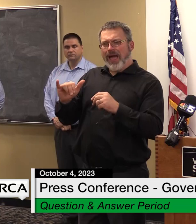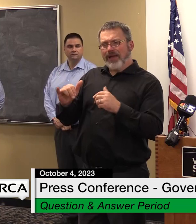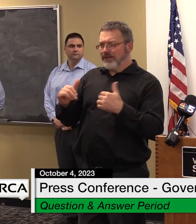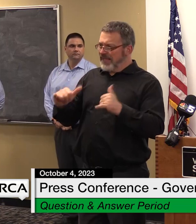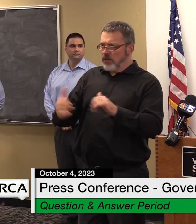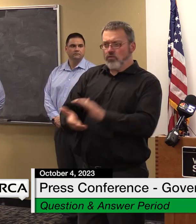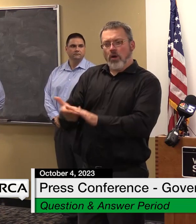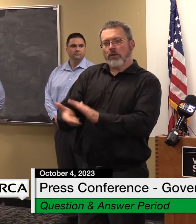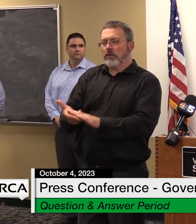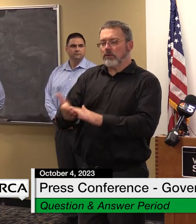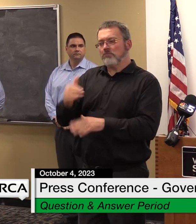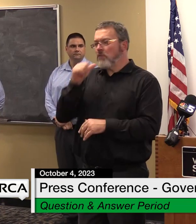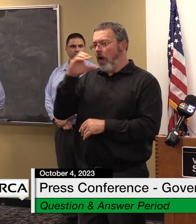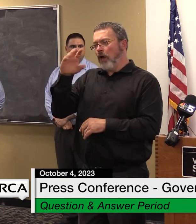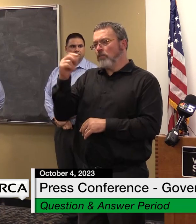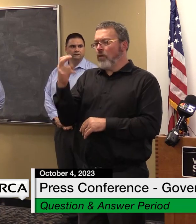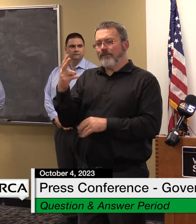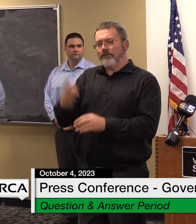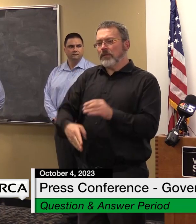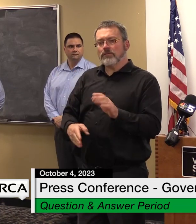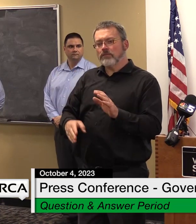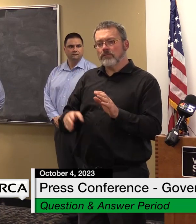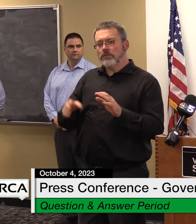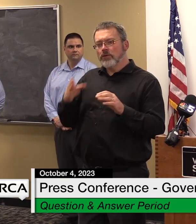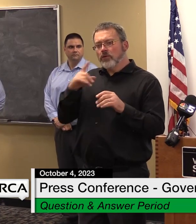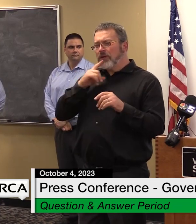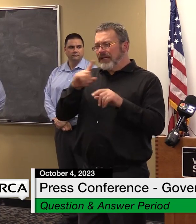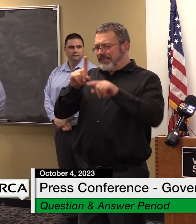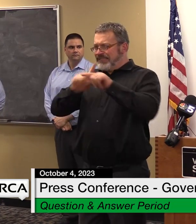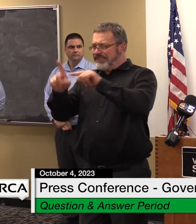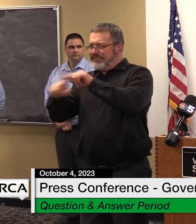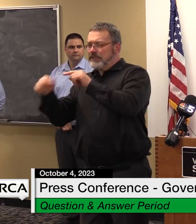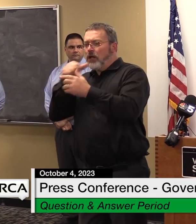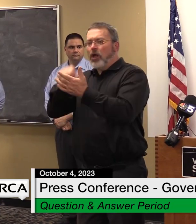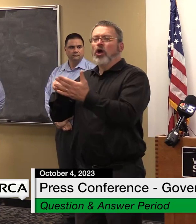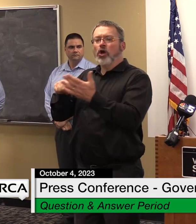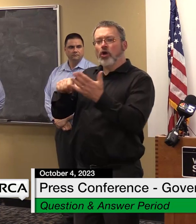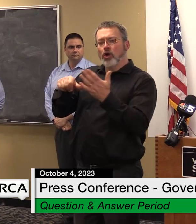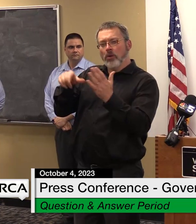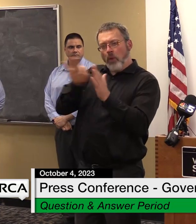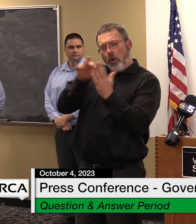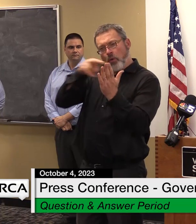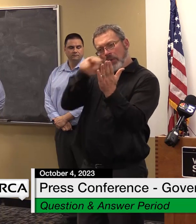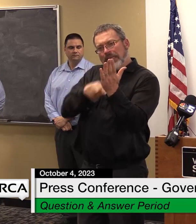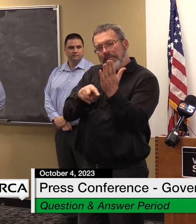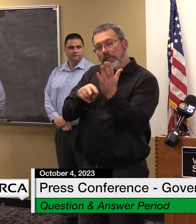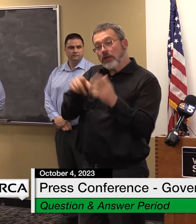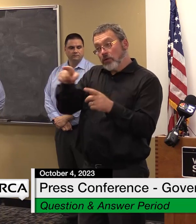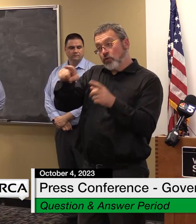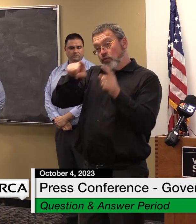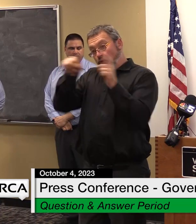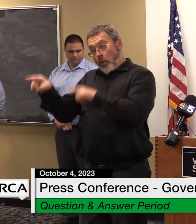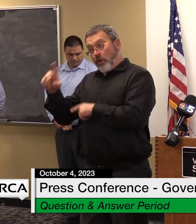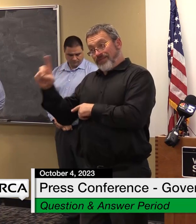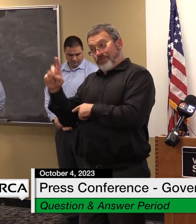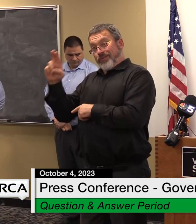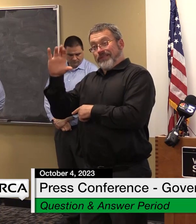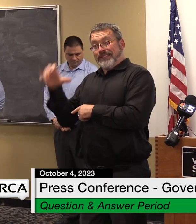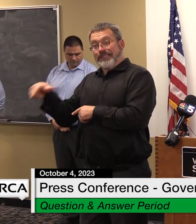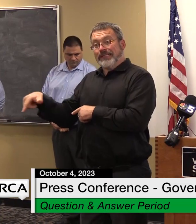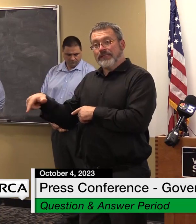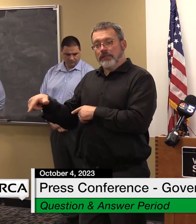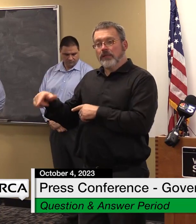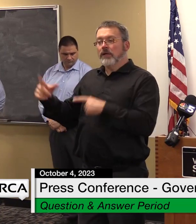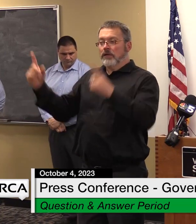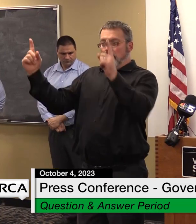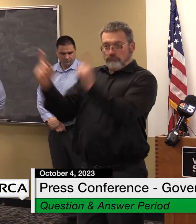types of letters they'll receive. And the purpose of the Disaster Recovery Centers is to be able to have somebody there you can look eyeball to eyeball with